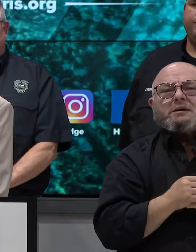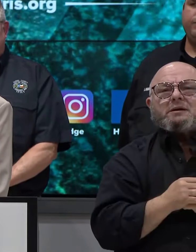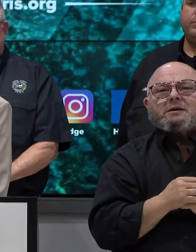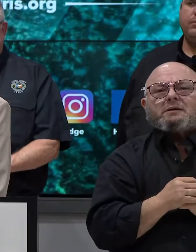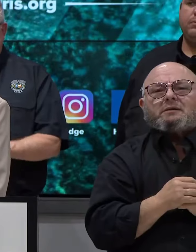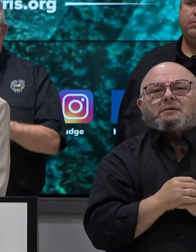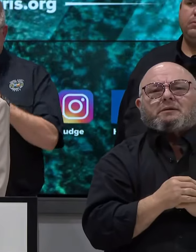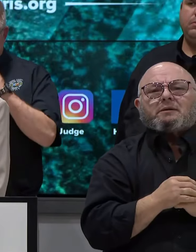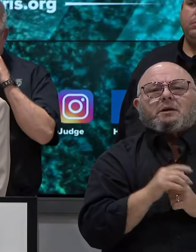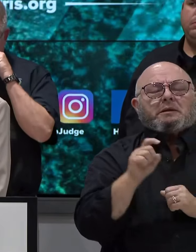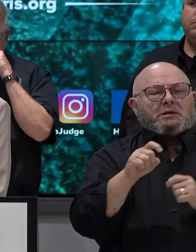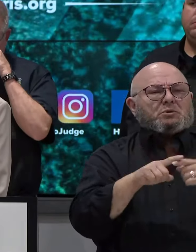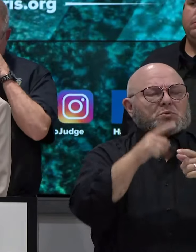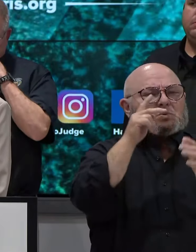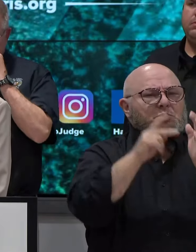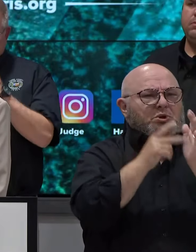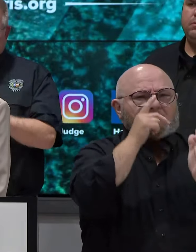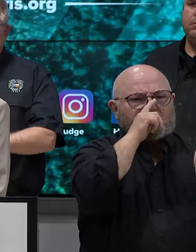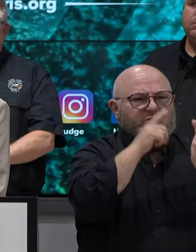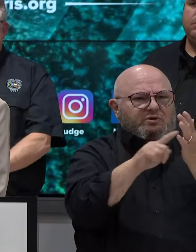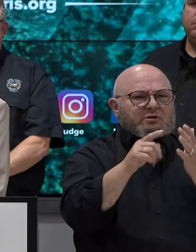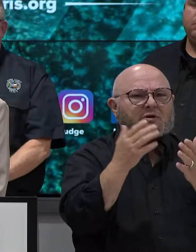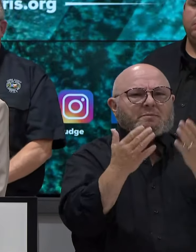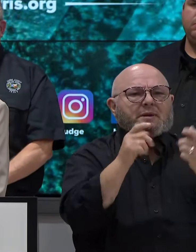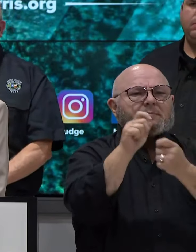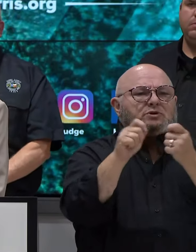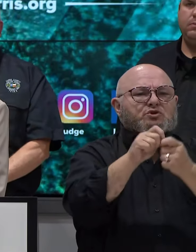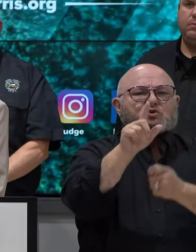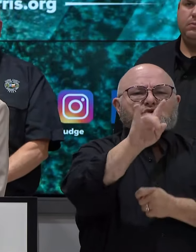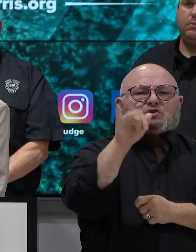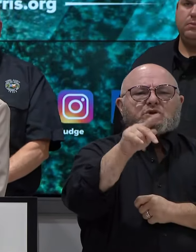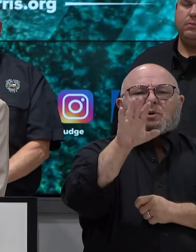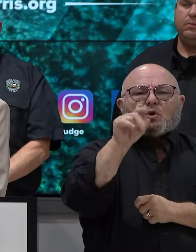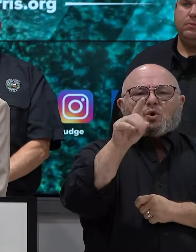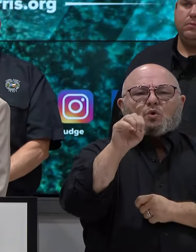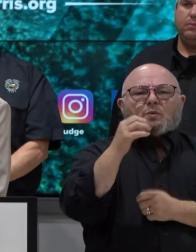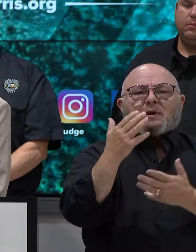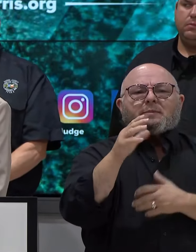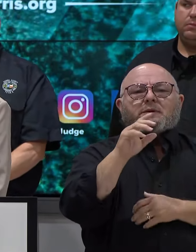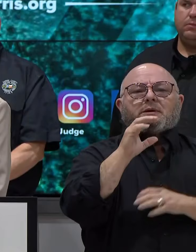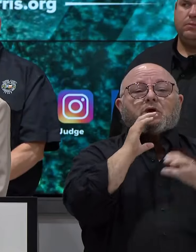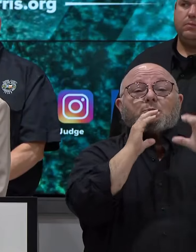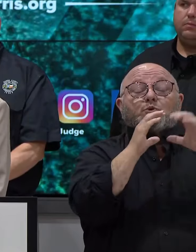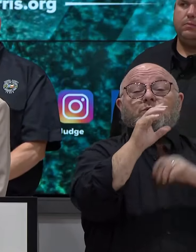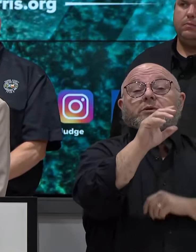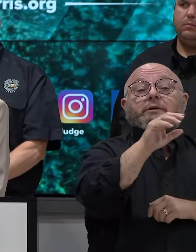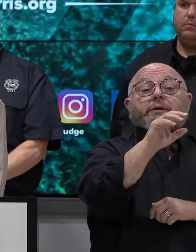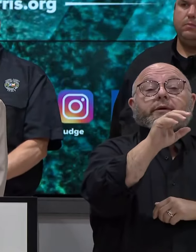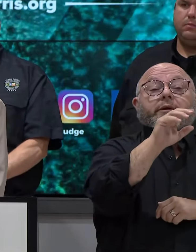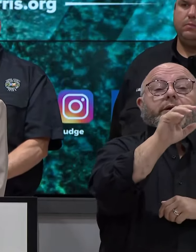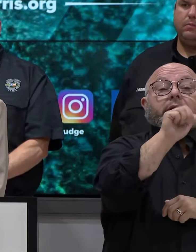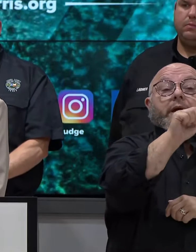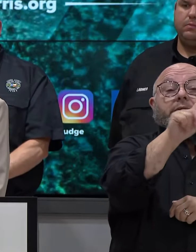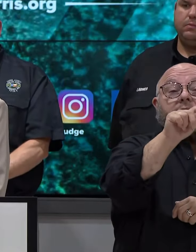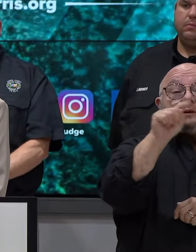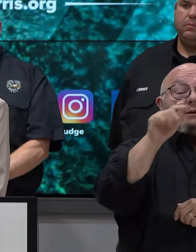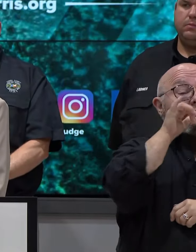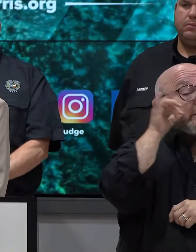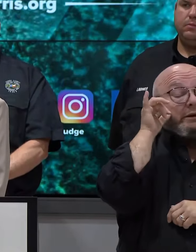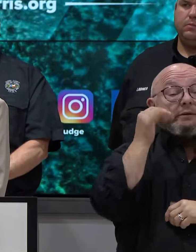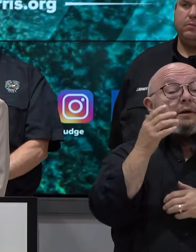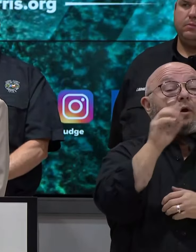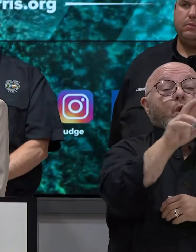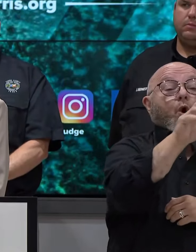We need to double check on, maybe there's a certain zip code, because there have been telecommunication issues as well. I have a personal experience where